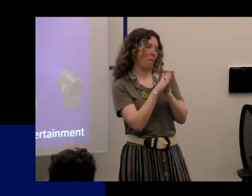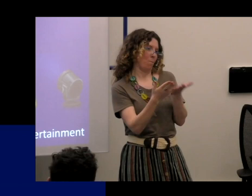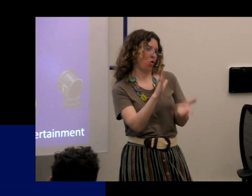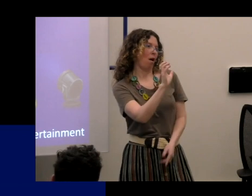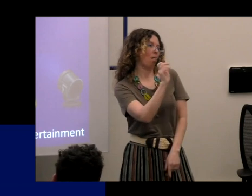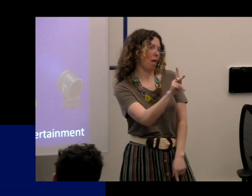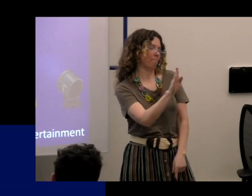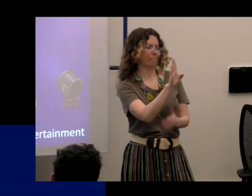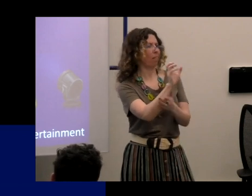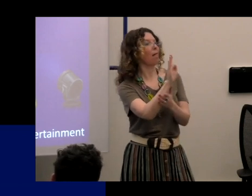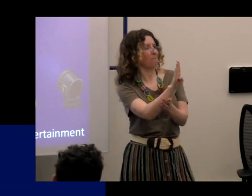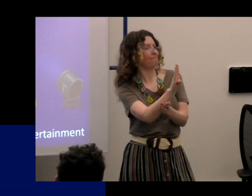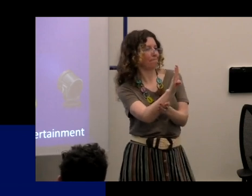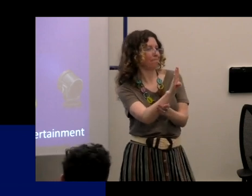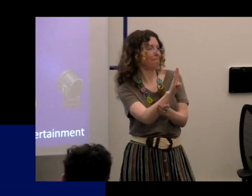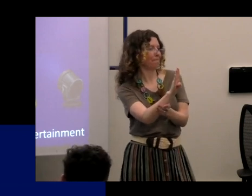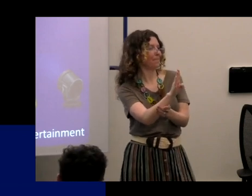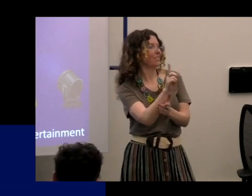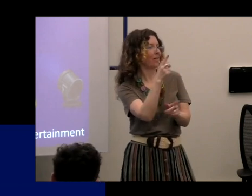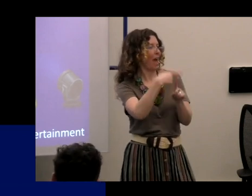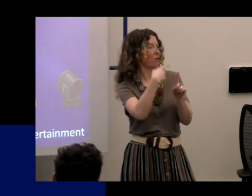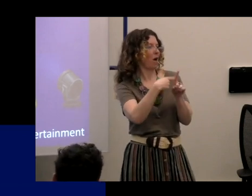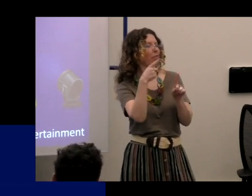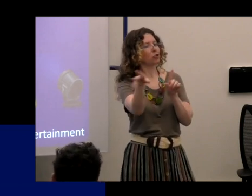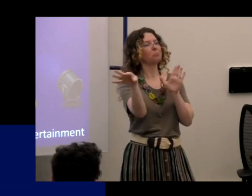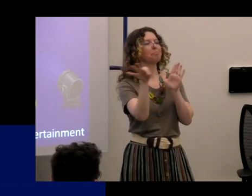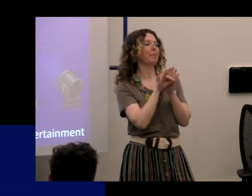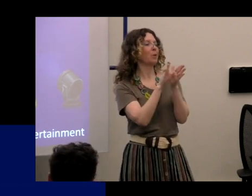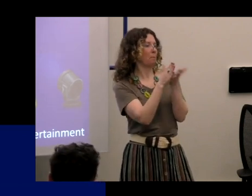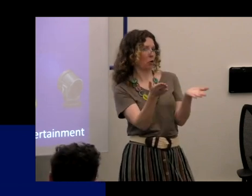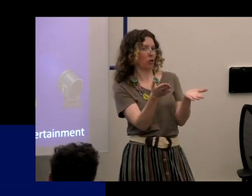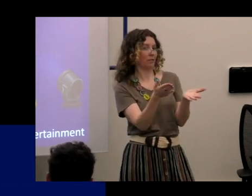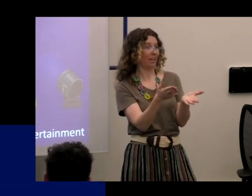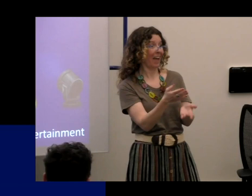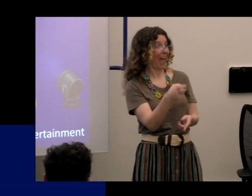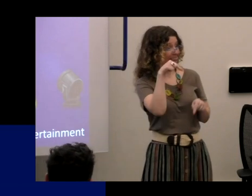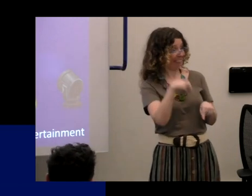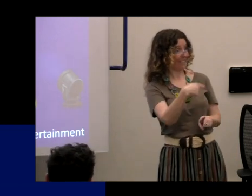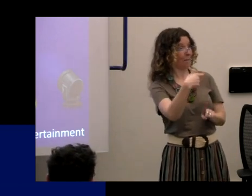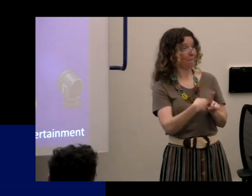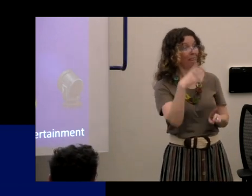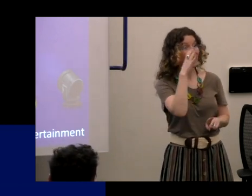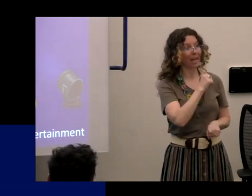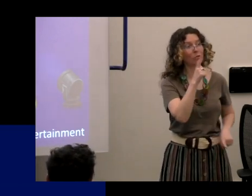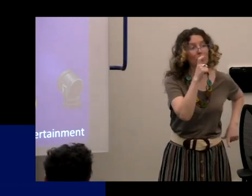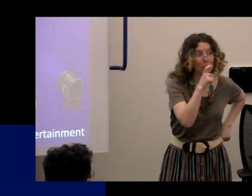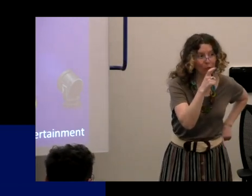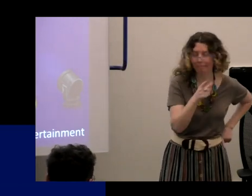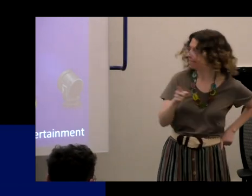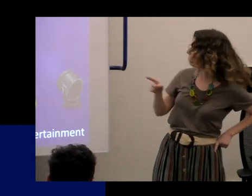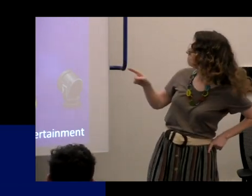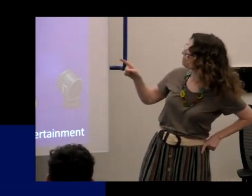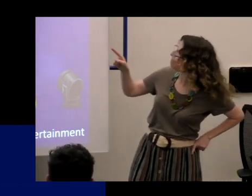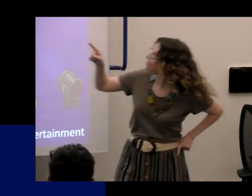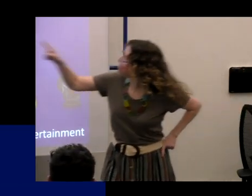She's actually had a book club every month where she picks a book to spotlight. And this month, I